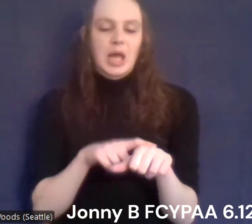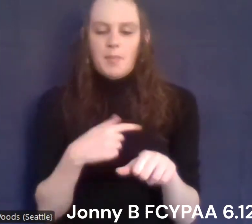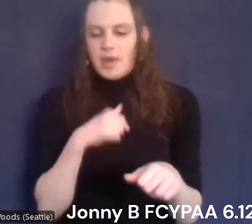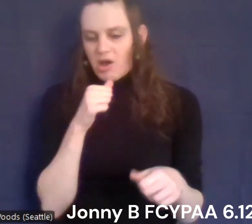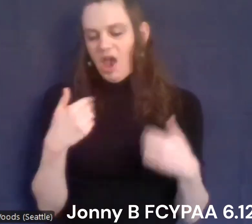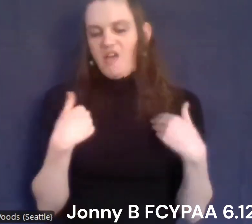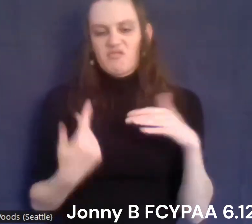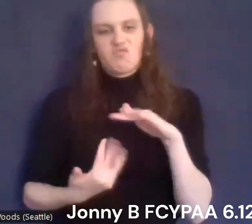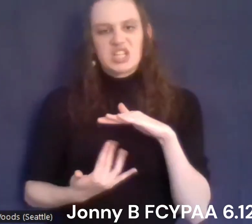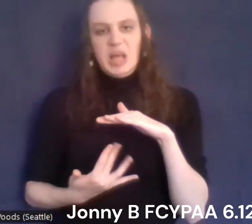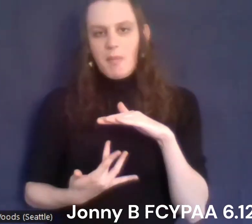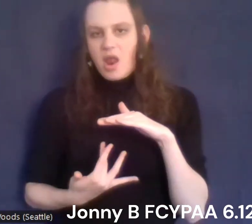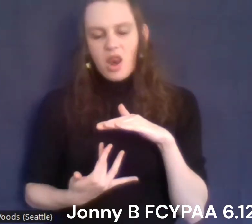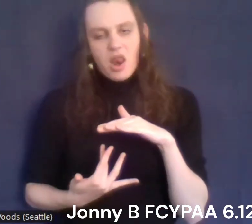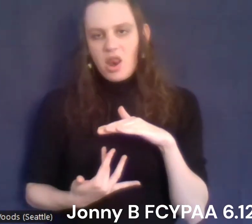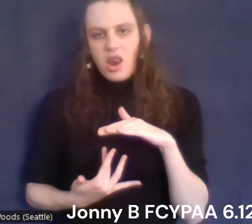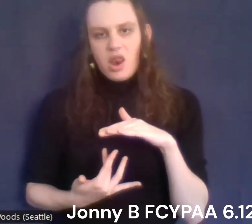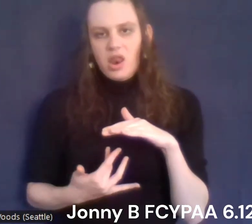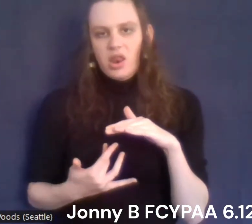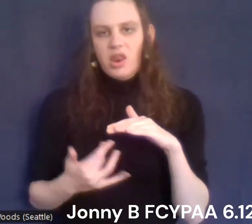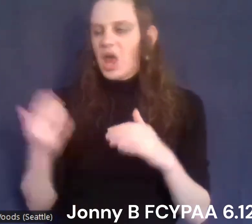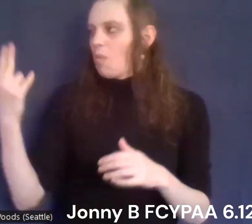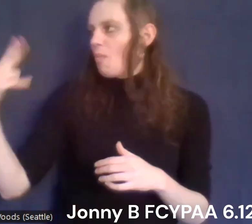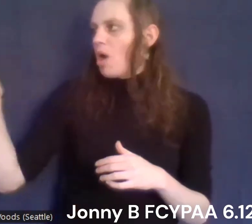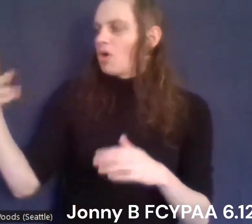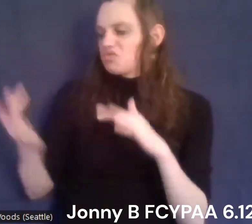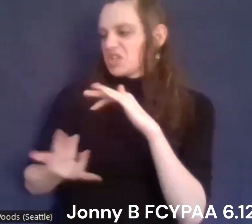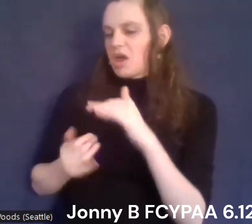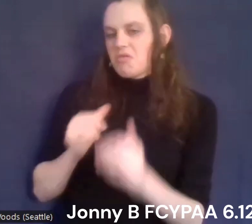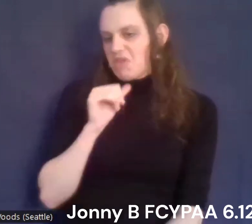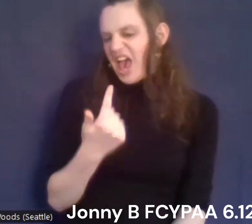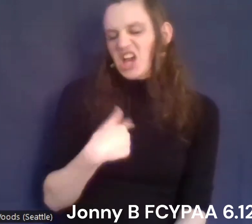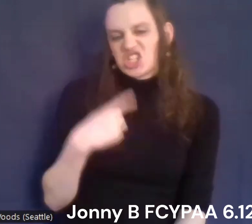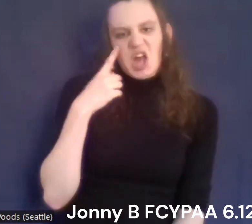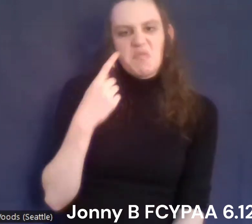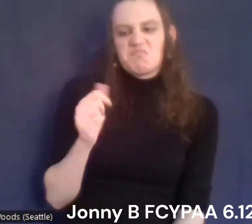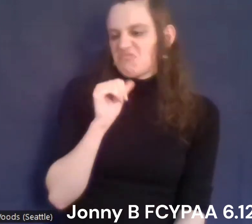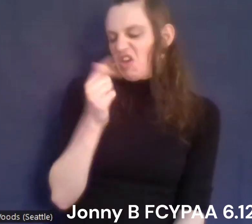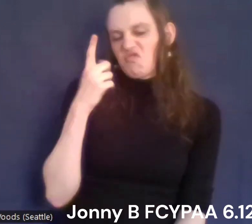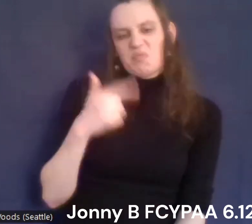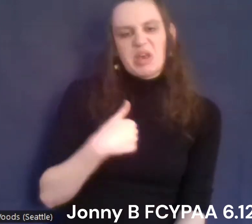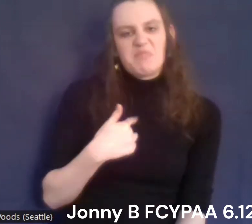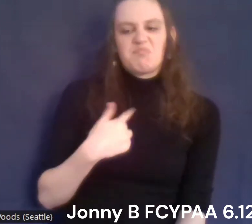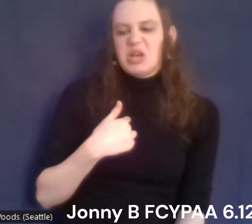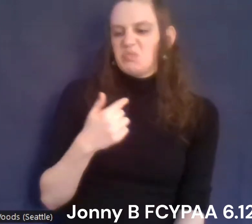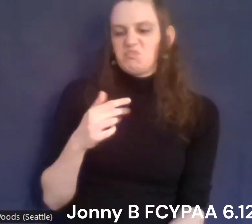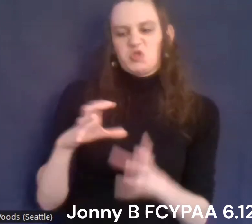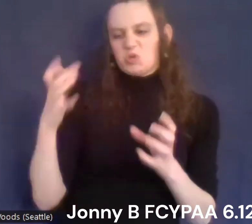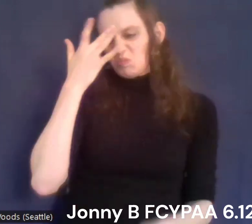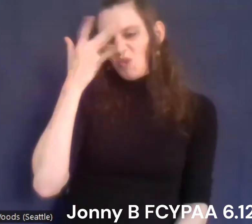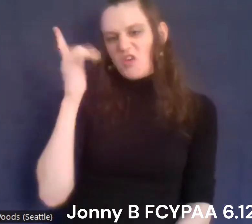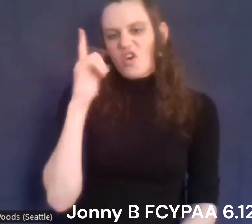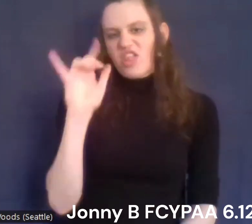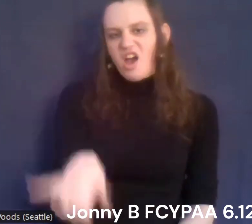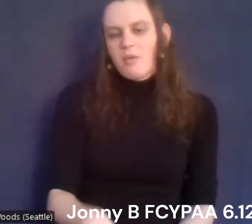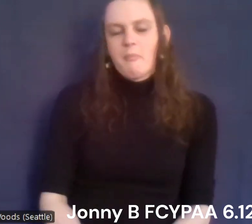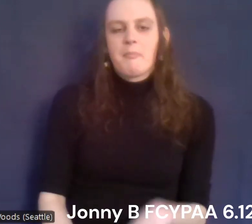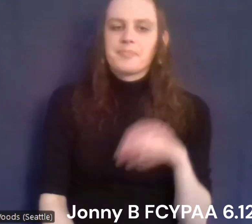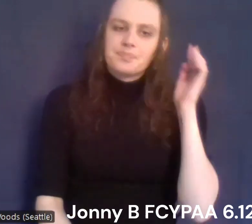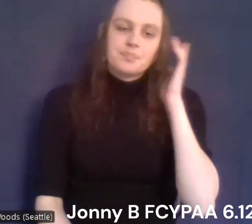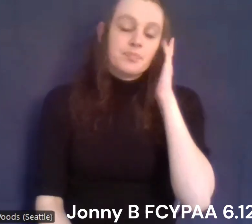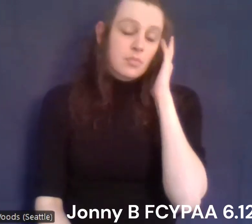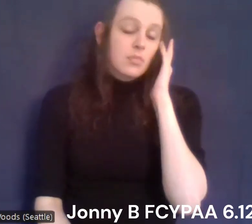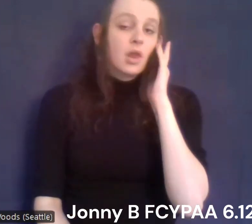or anything against a higher power or God. I just thought it wasn't for me. I thought I was too smart for it. But I realized